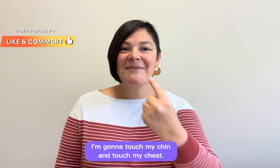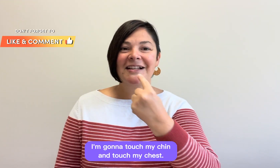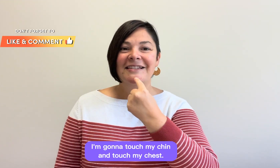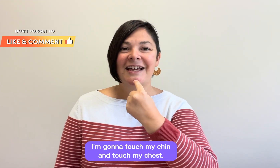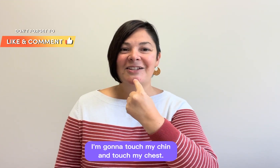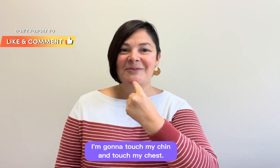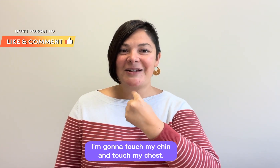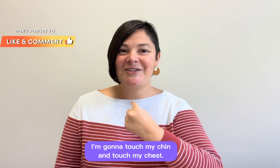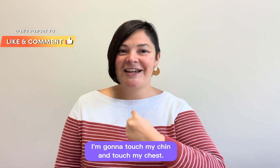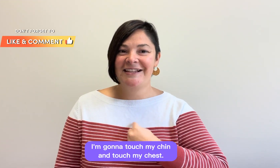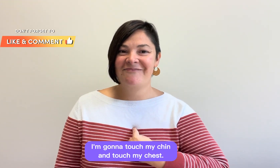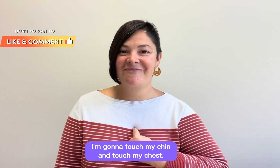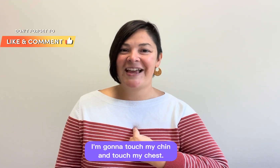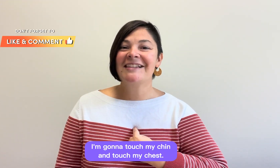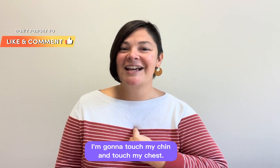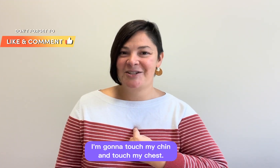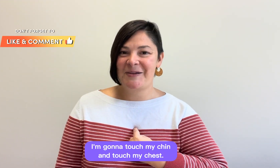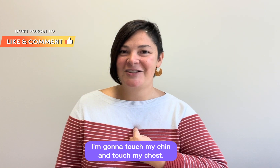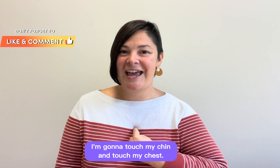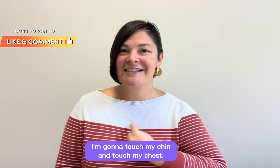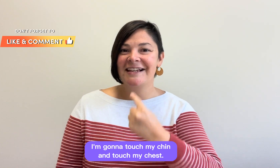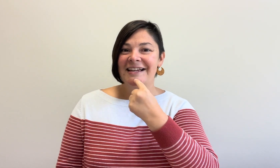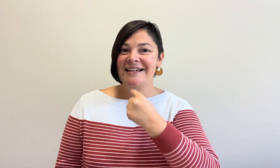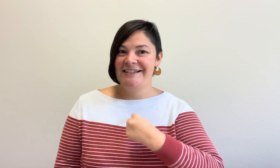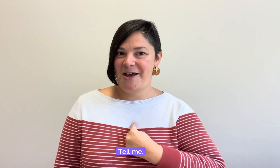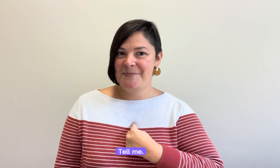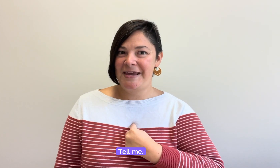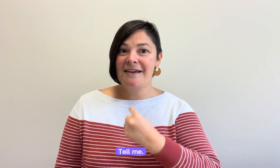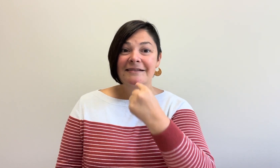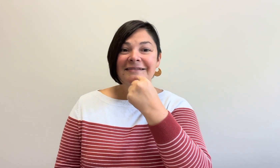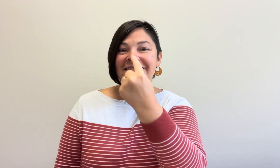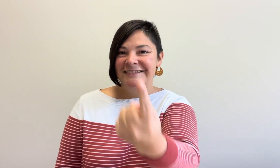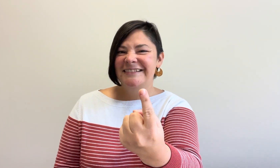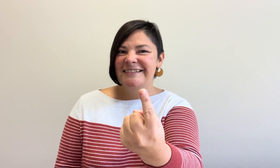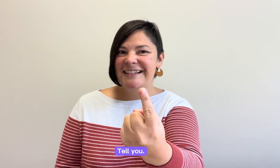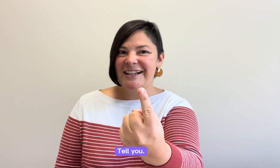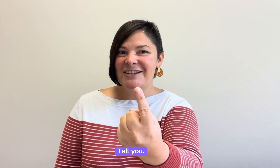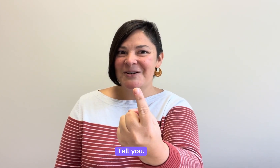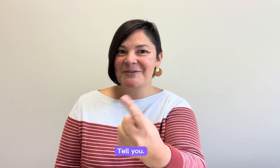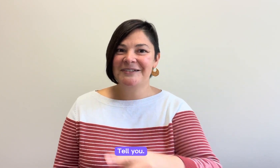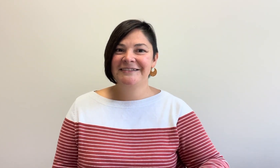going to touch my chin and touch my chest. Tell me, tell you,